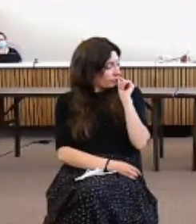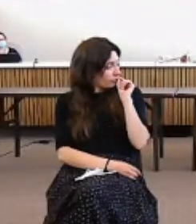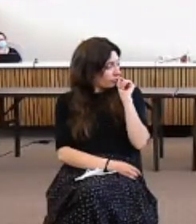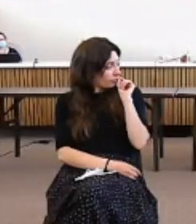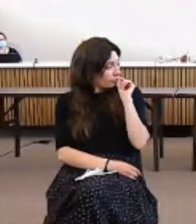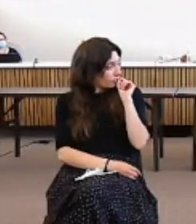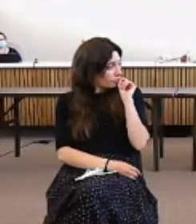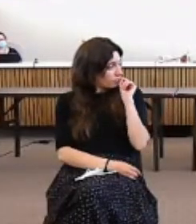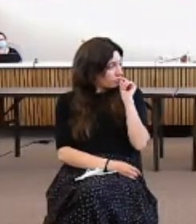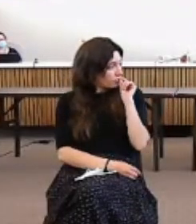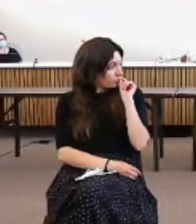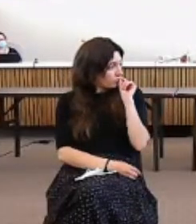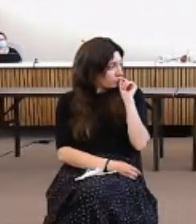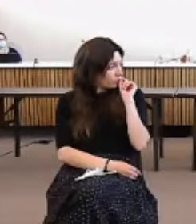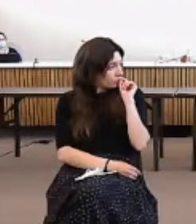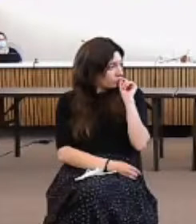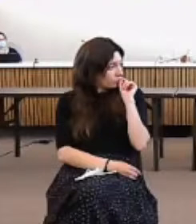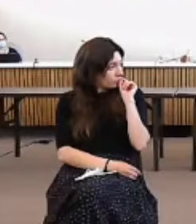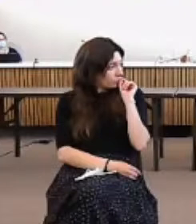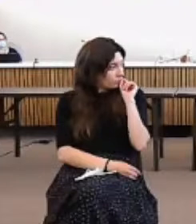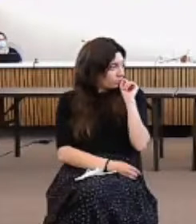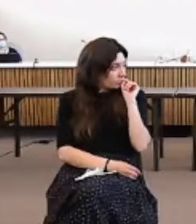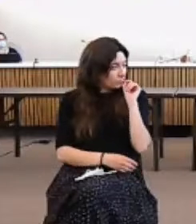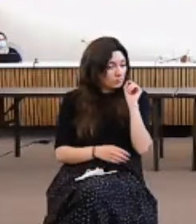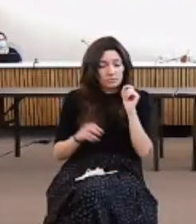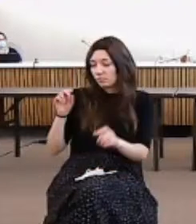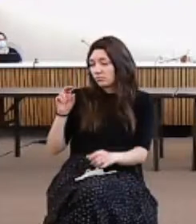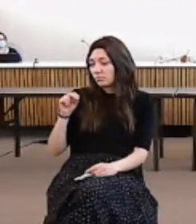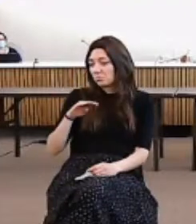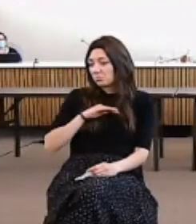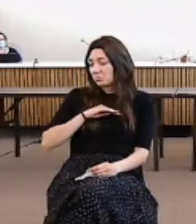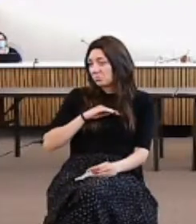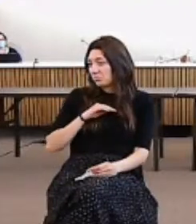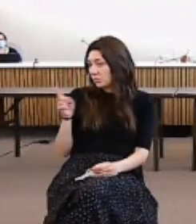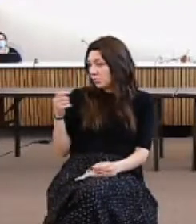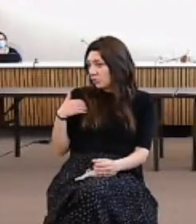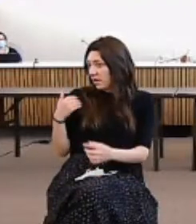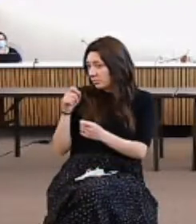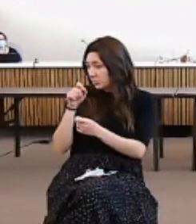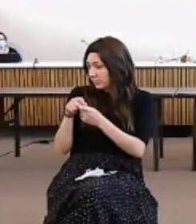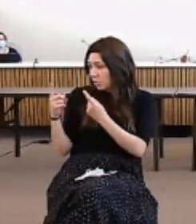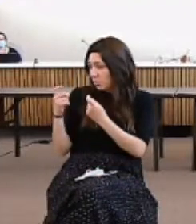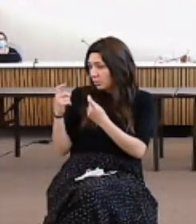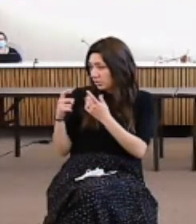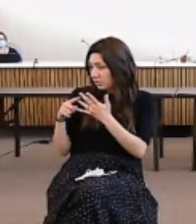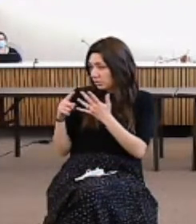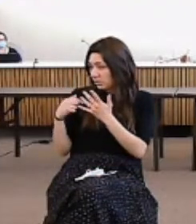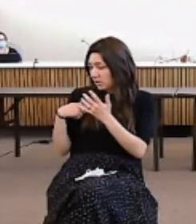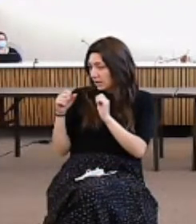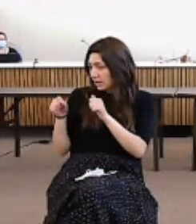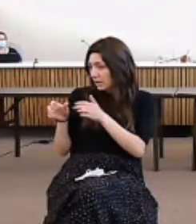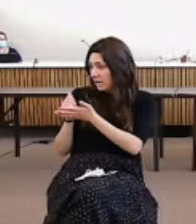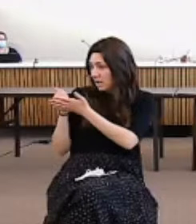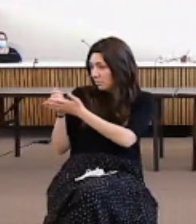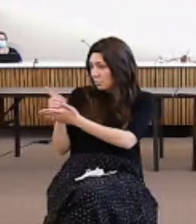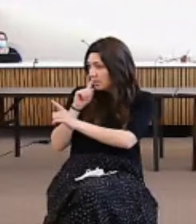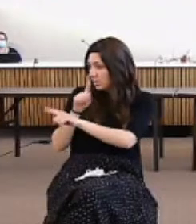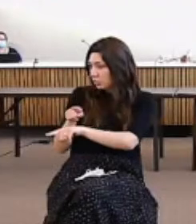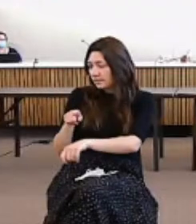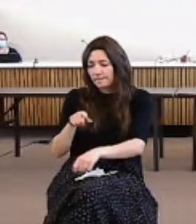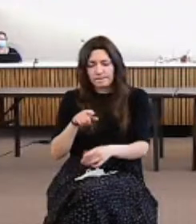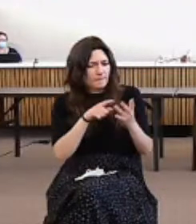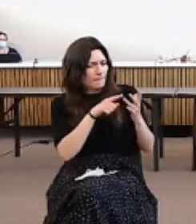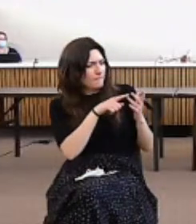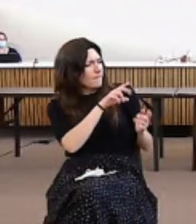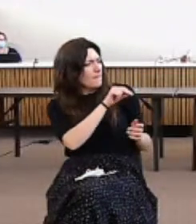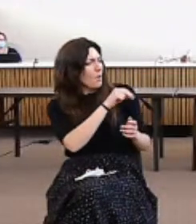No, not really. Did you have any specific questions, Millie, that I can help answer? No, I was just wanted to make sure that I